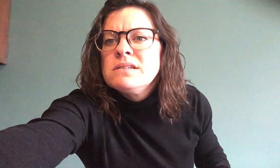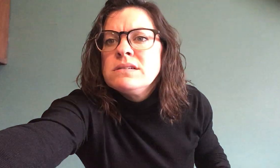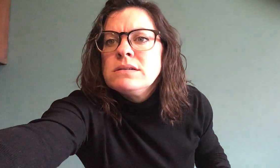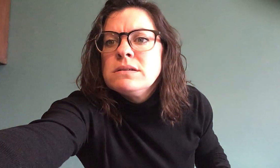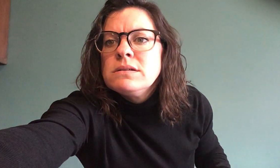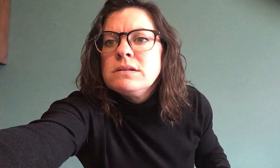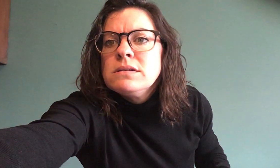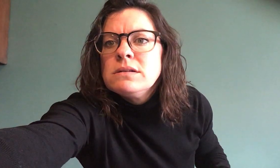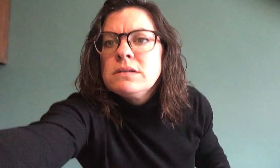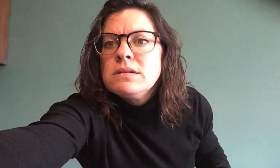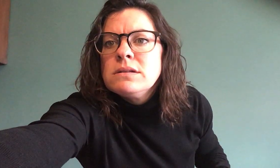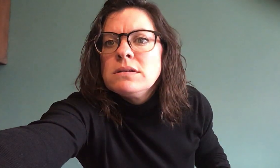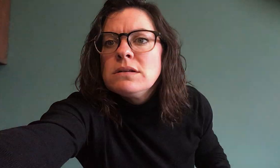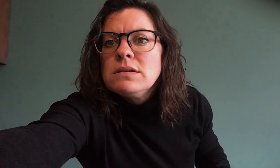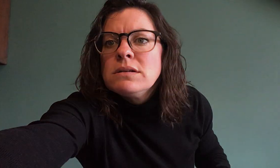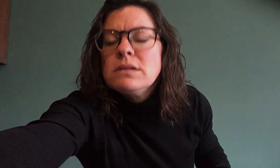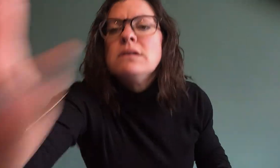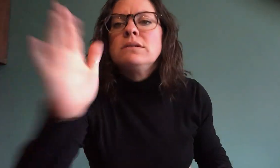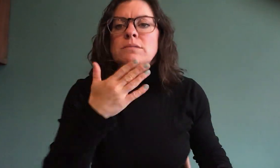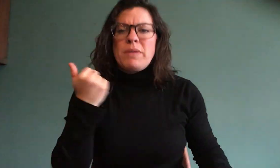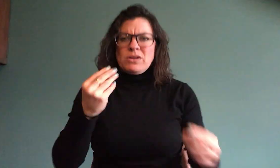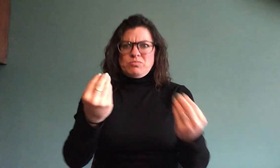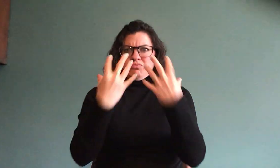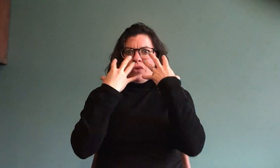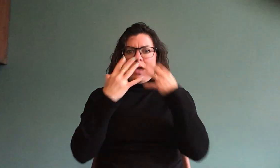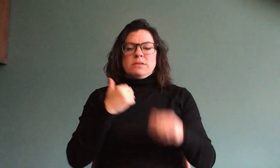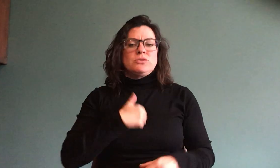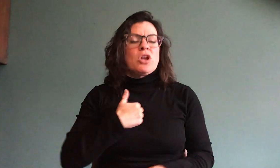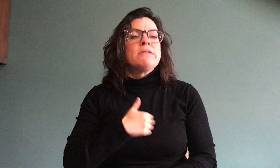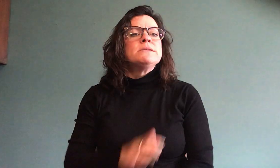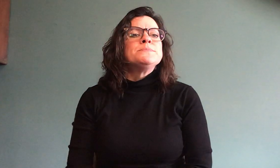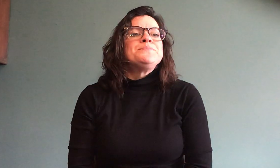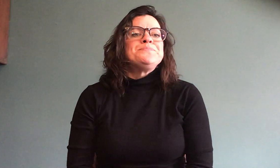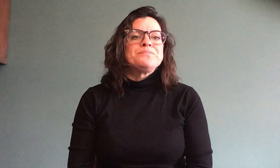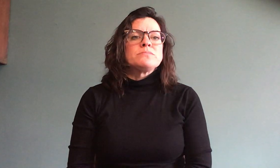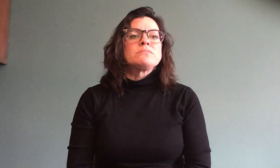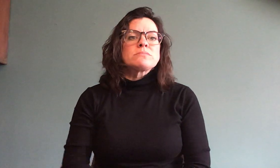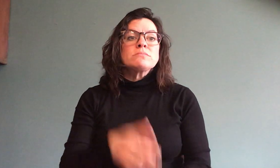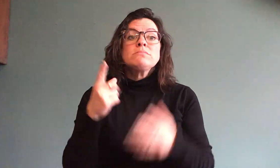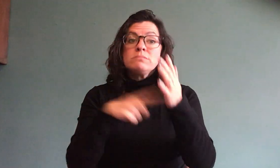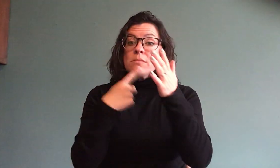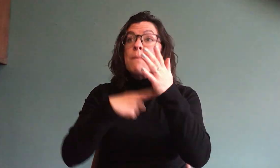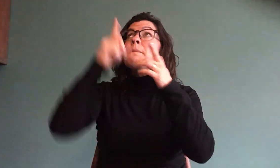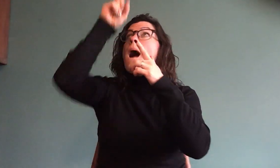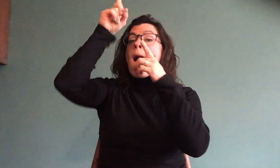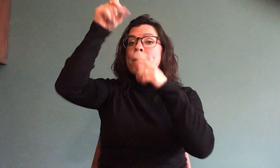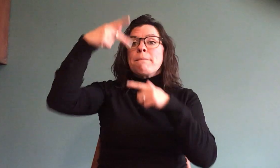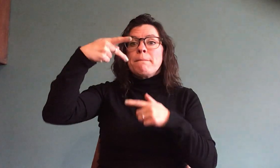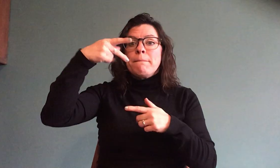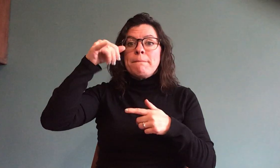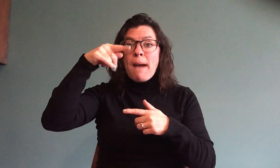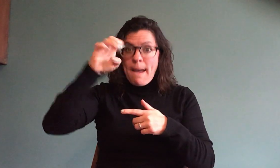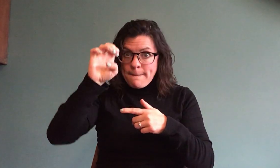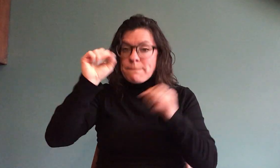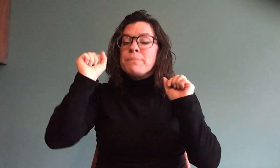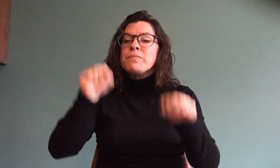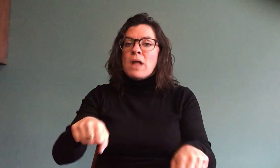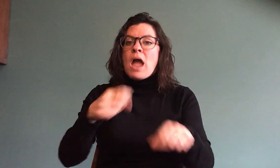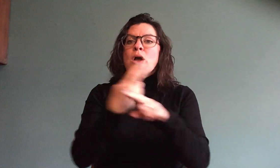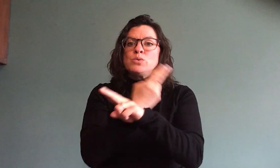Okay, would scaffolding be an easy way to do it? Yeah, you just gotta be careful. Gotta be careful. Okay, yeah,